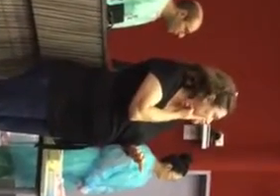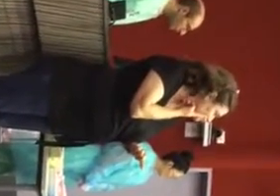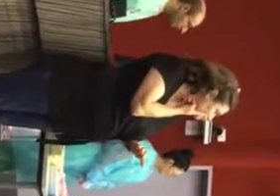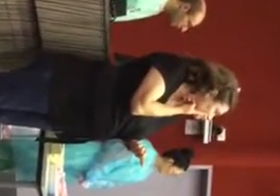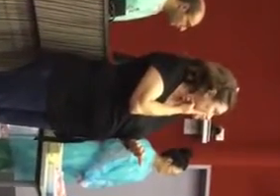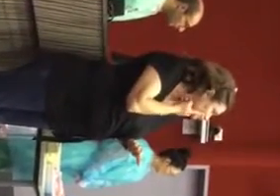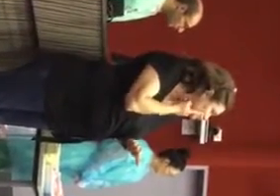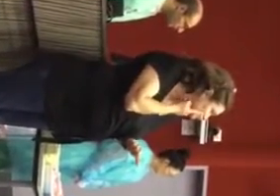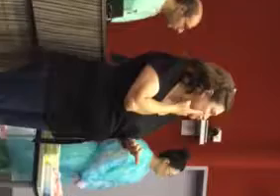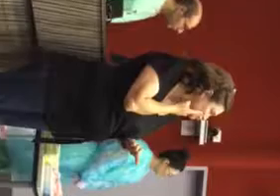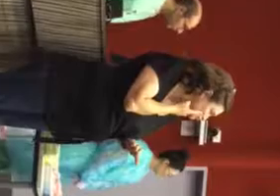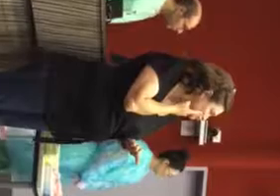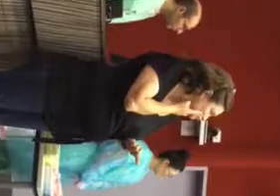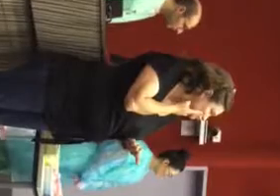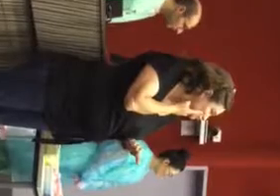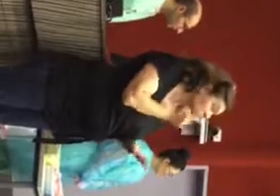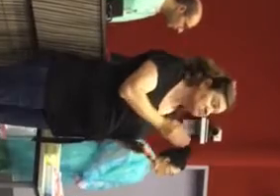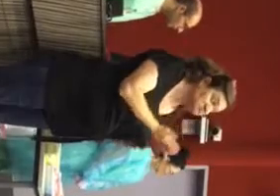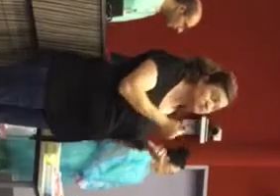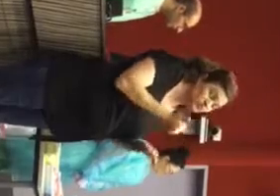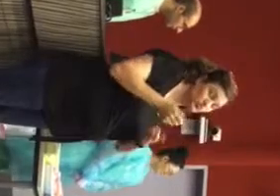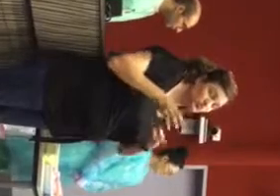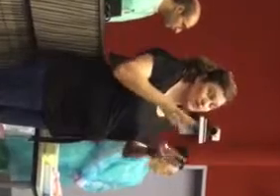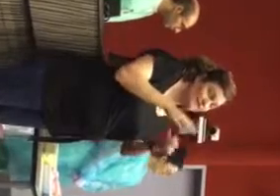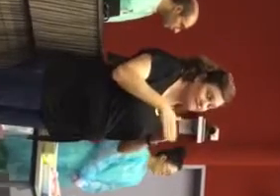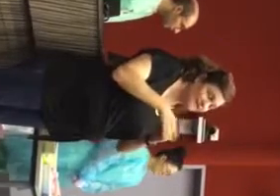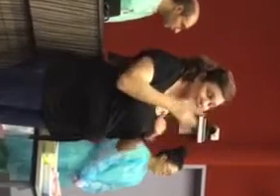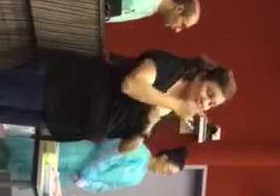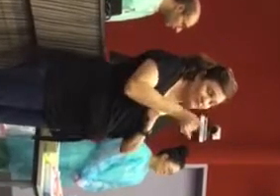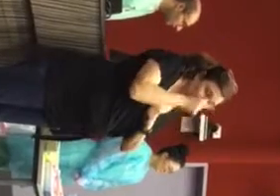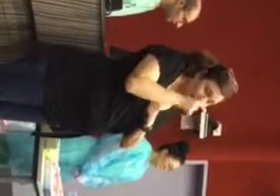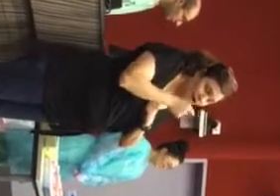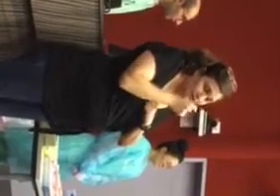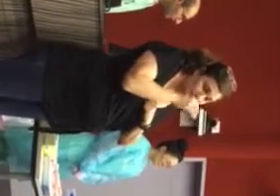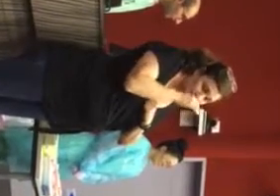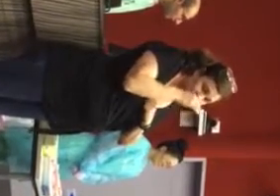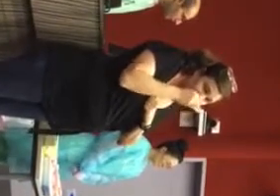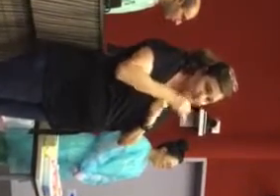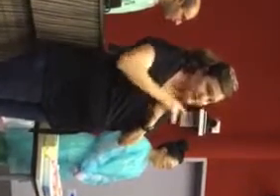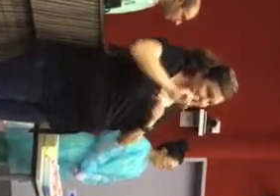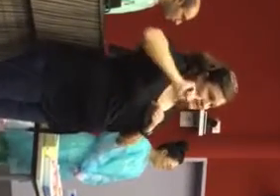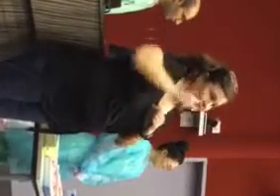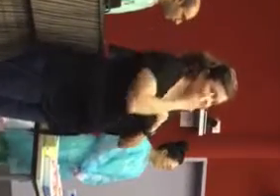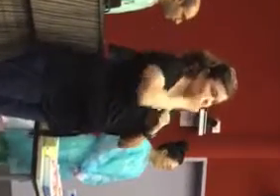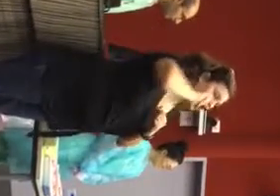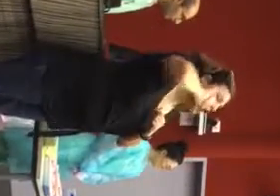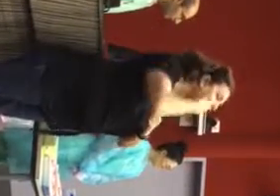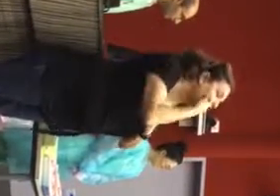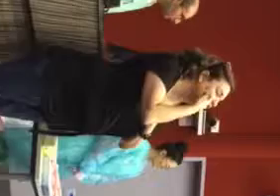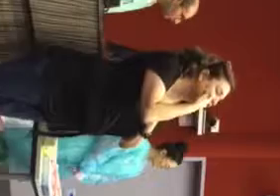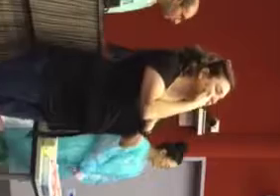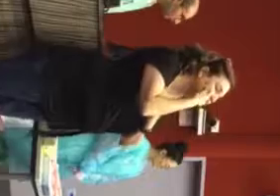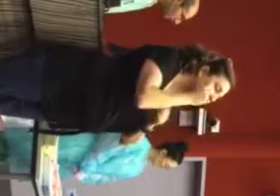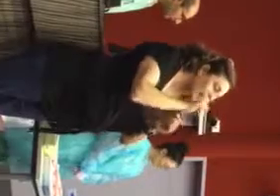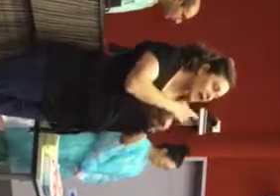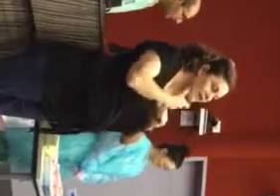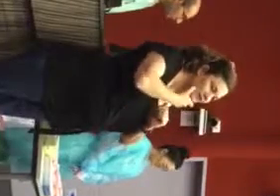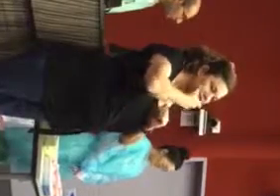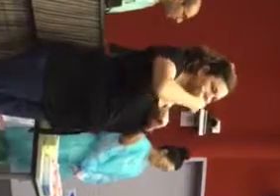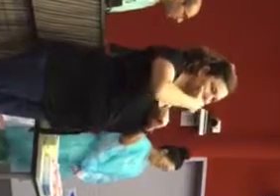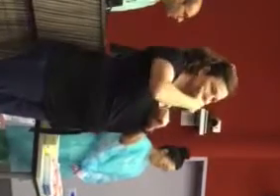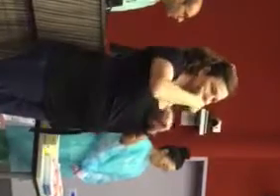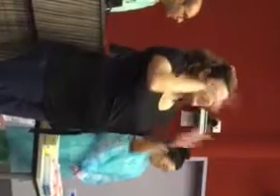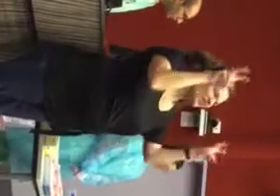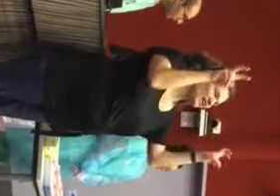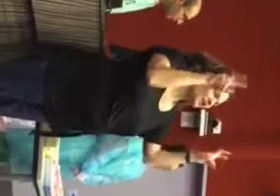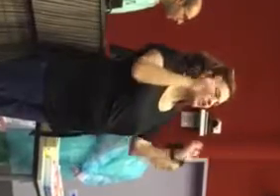clinical way of being able to deal with that. They're locked in the bone, the denture fits over the top of it. They like to call them bridges these